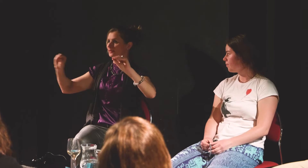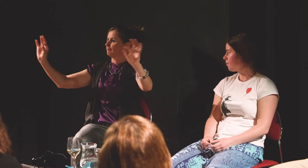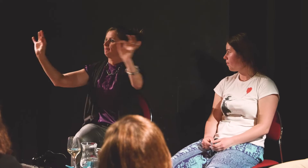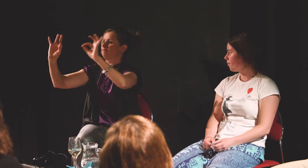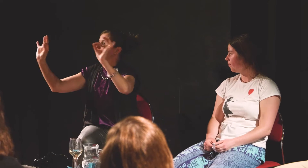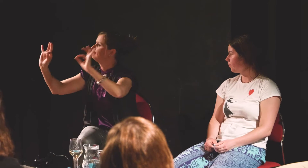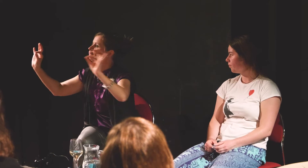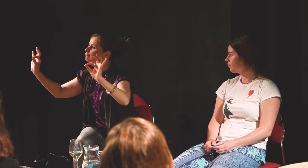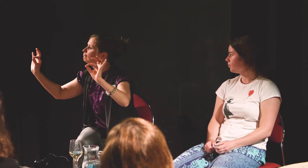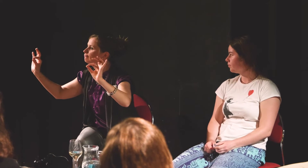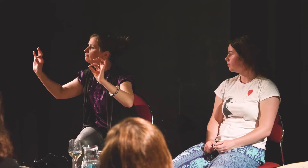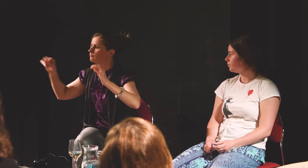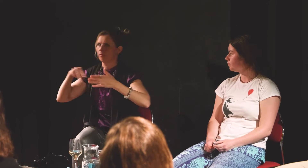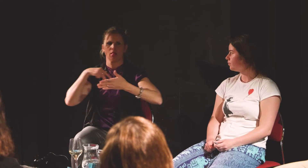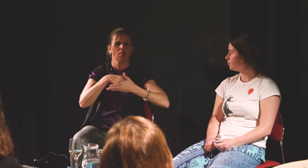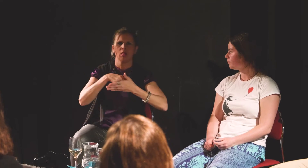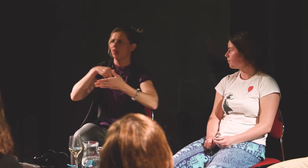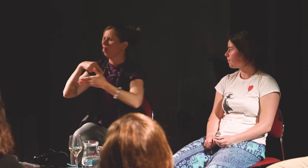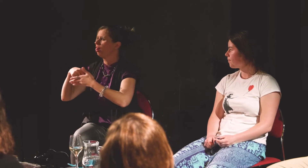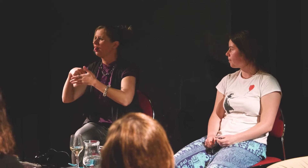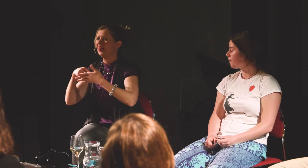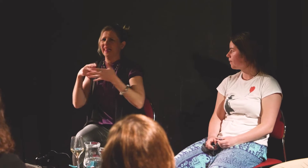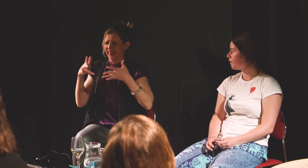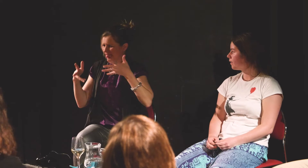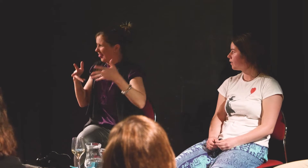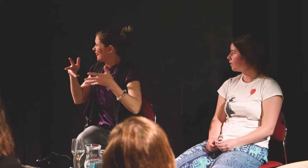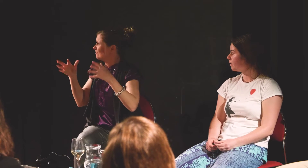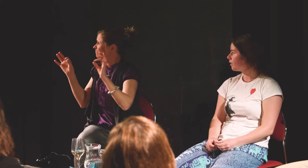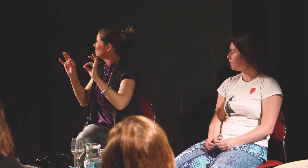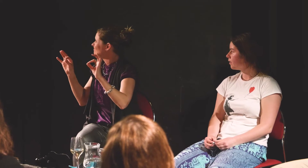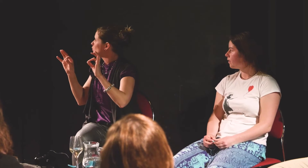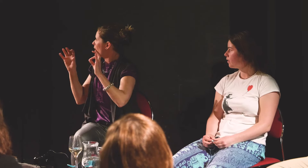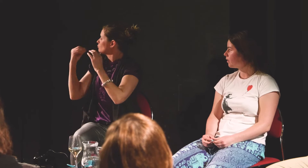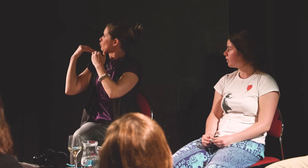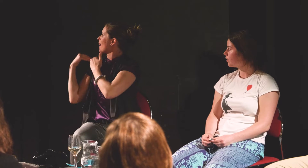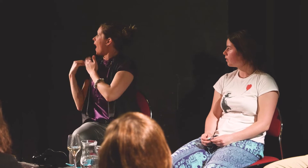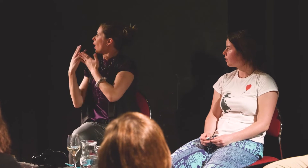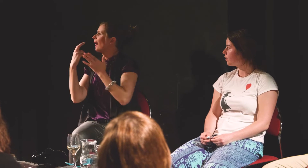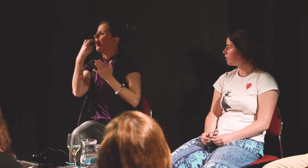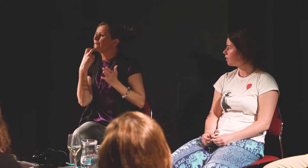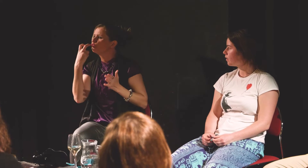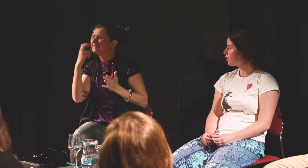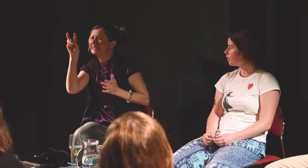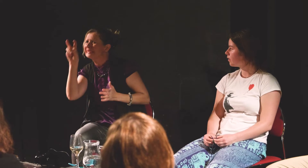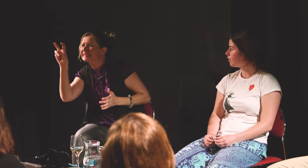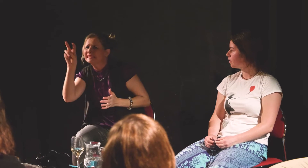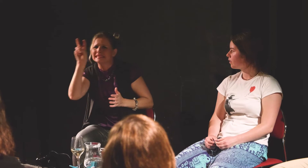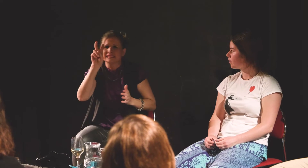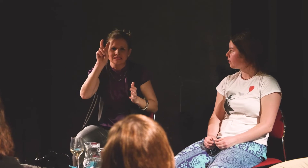having access to education via sign language was impossible. It just didn't happen. The struggle was there. And so they had to rely on